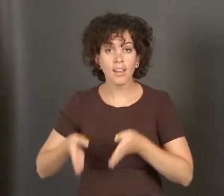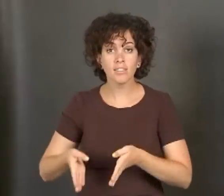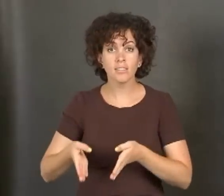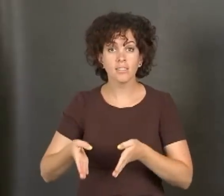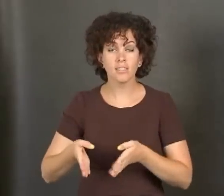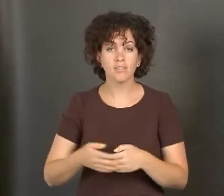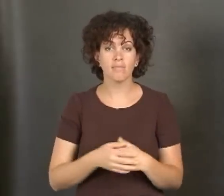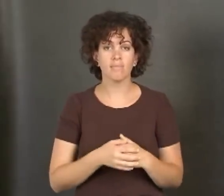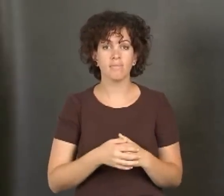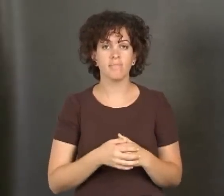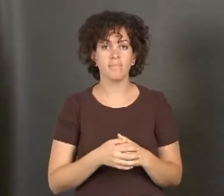Pants.